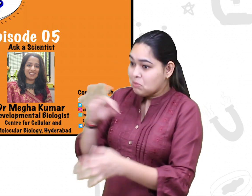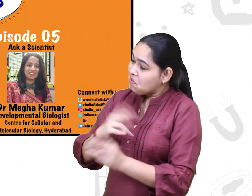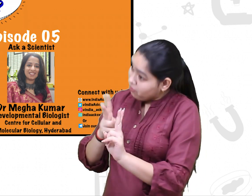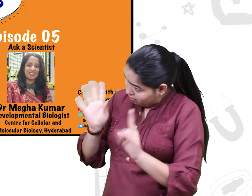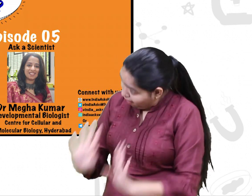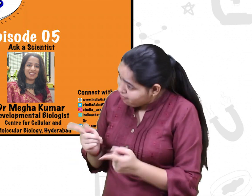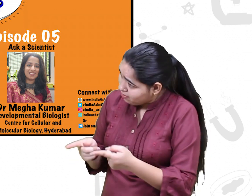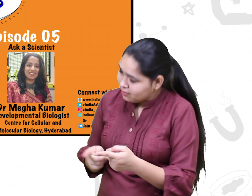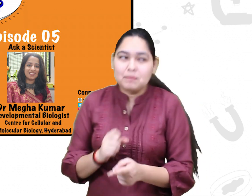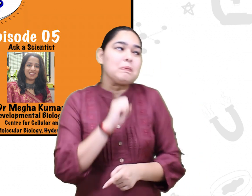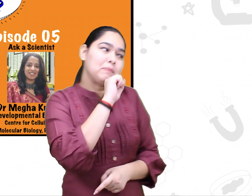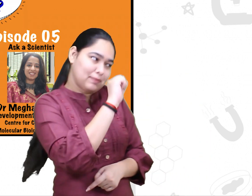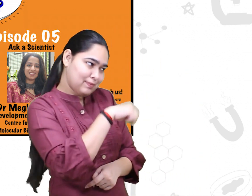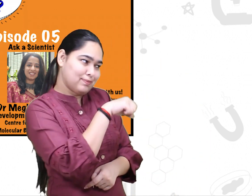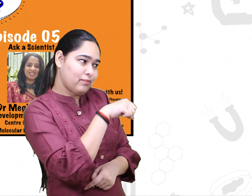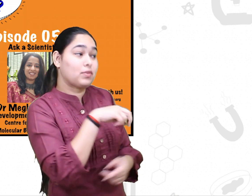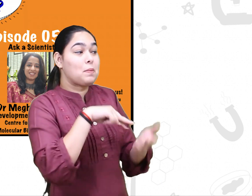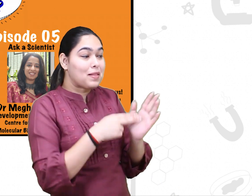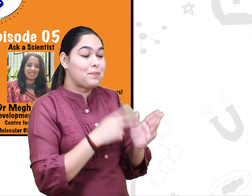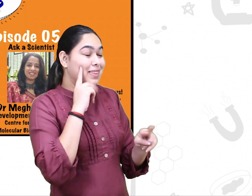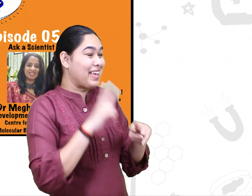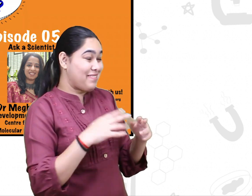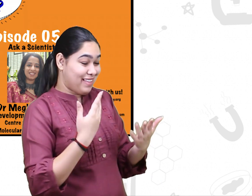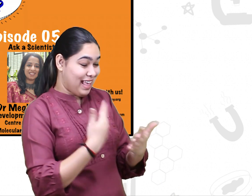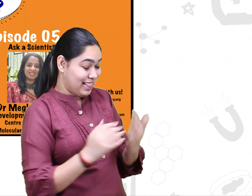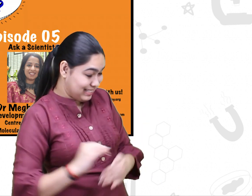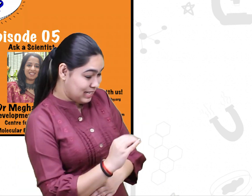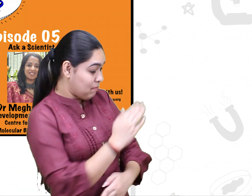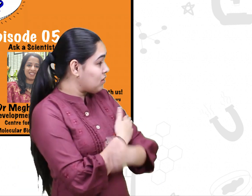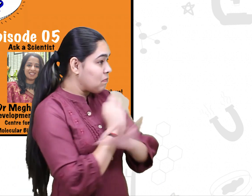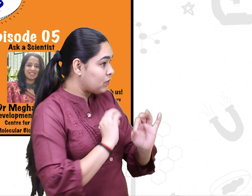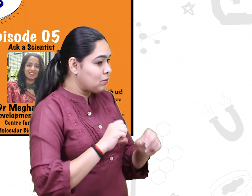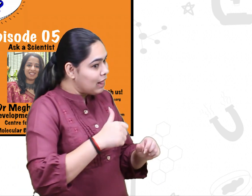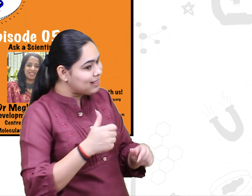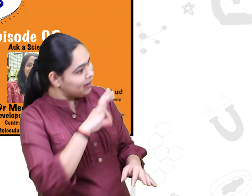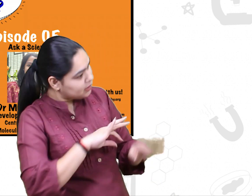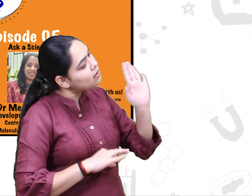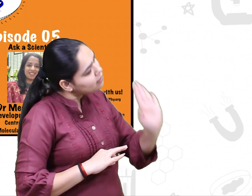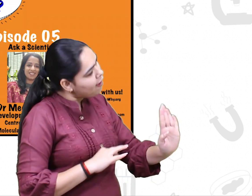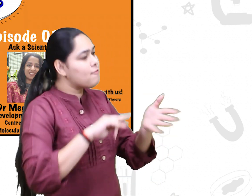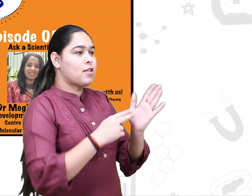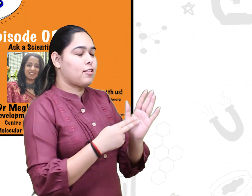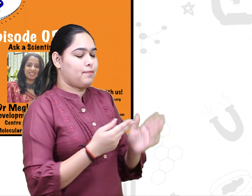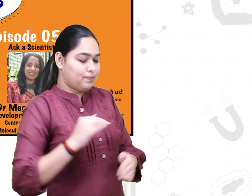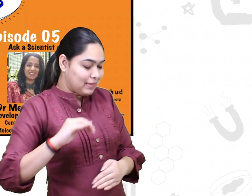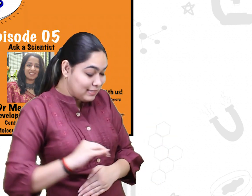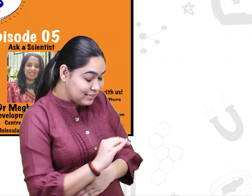reached. You mean that they were better at some skills which set them apart from